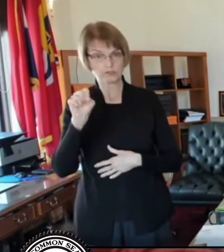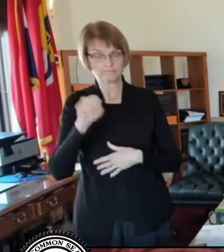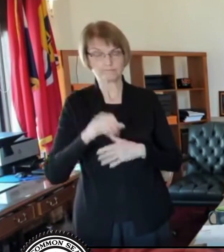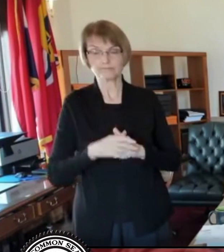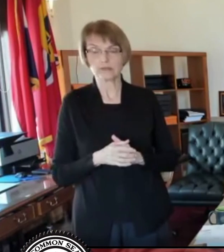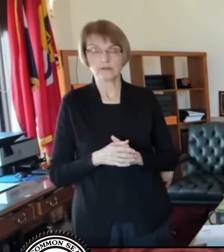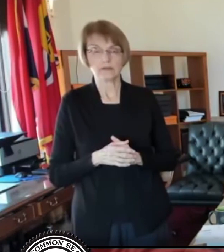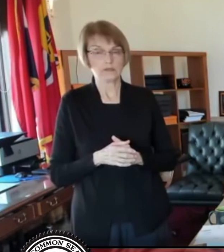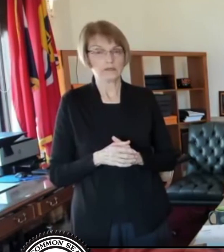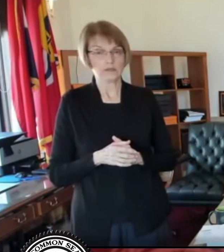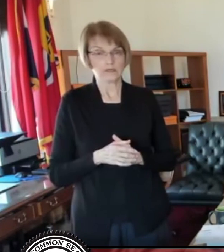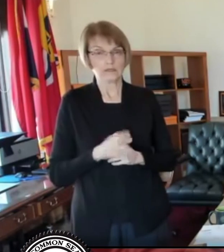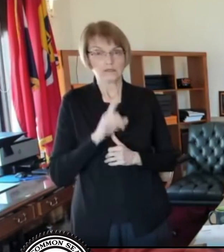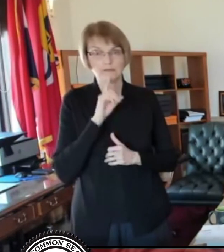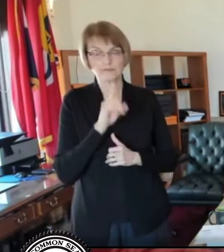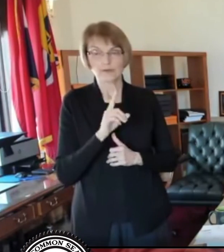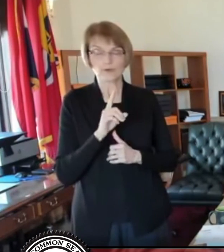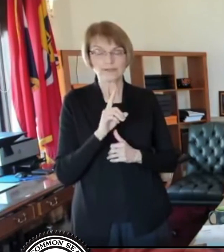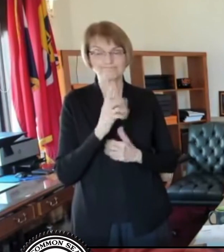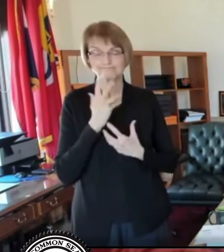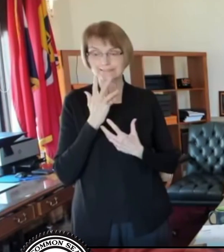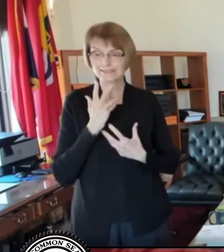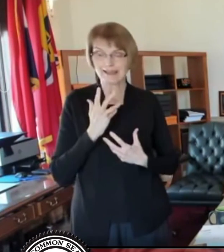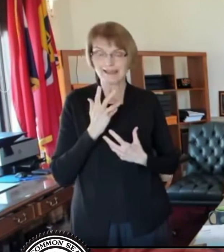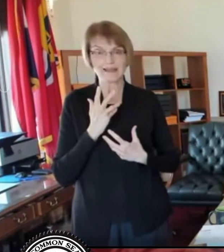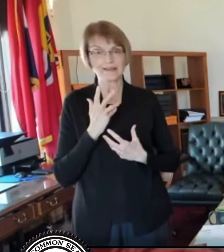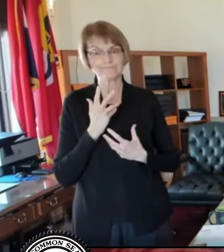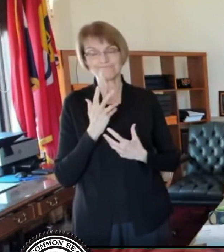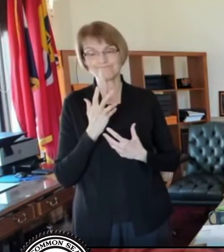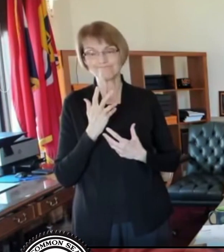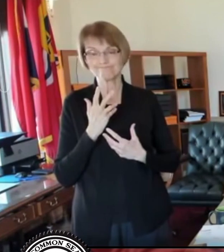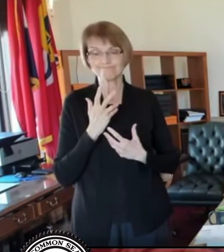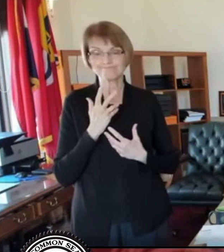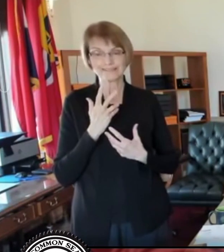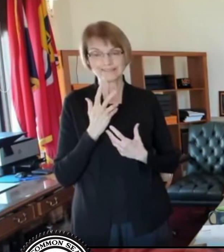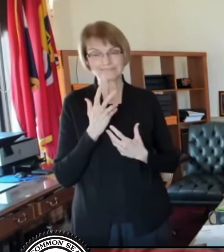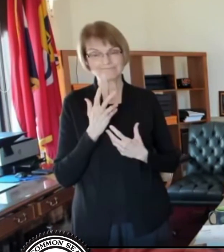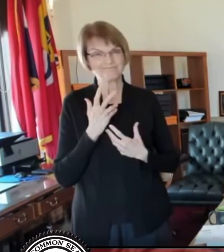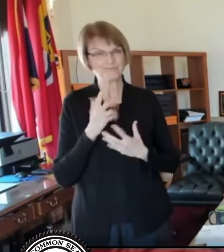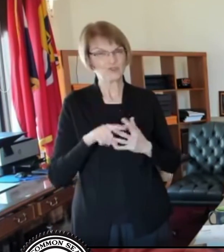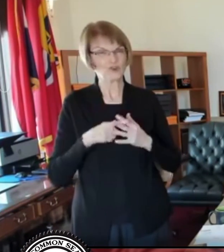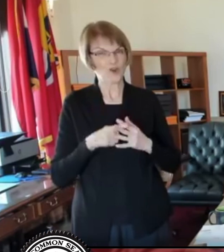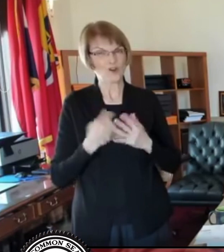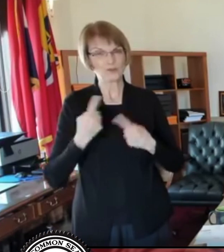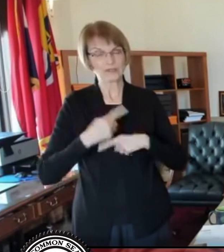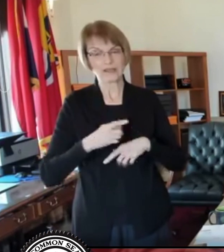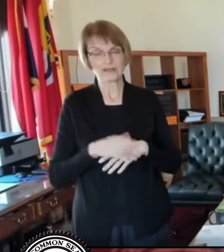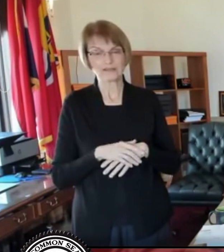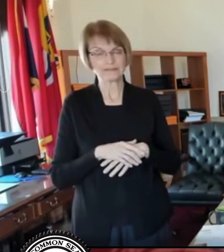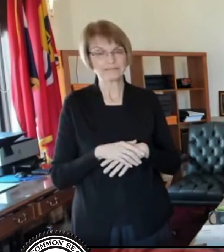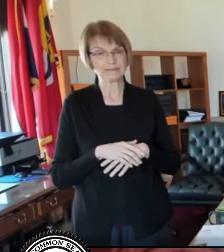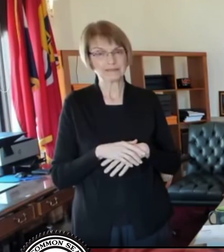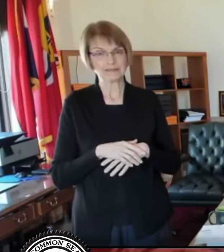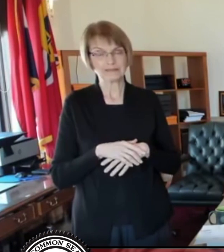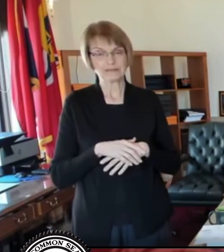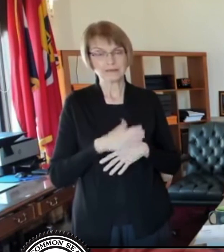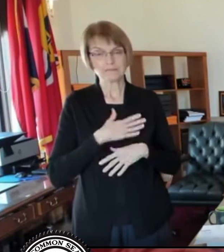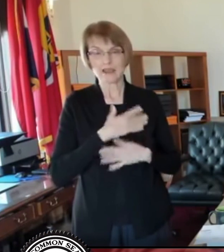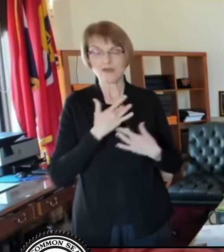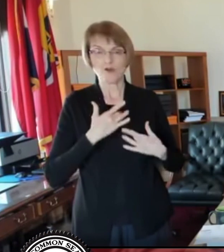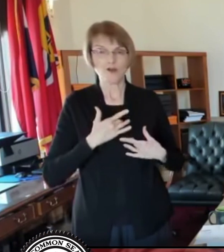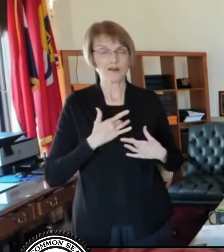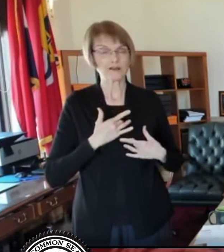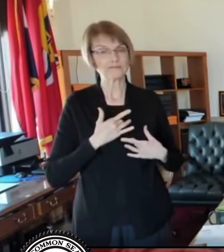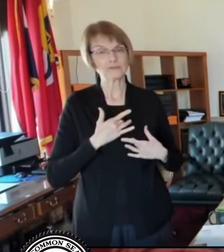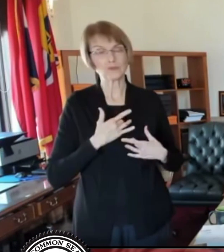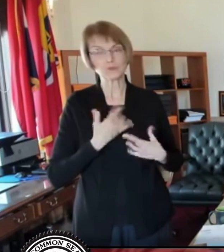So it's just a very somber way of starting off today, and my heart goes out to Keon's